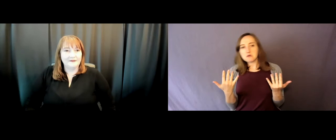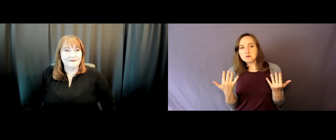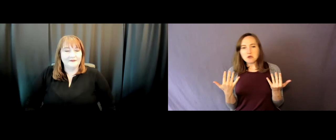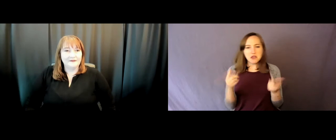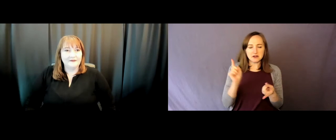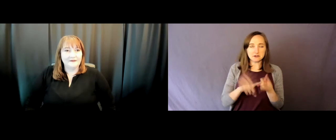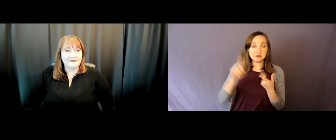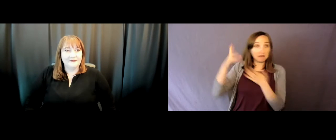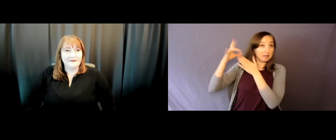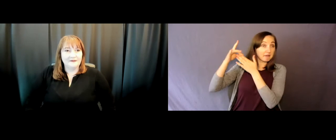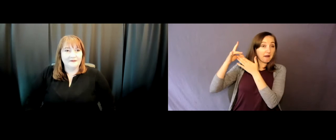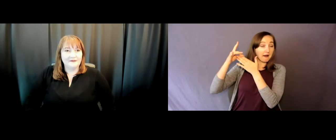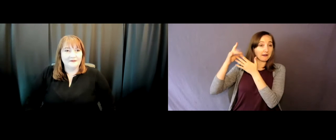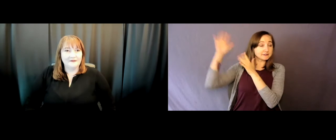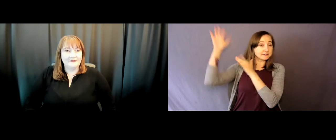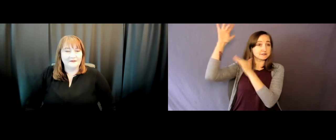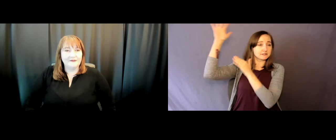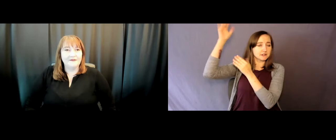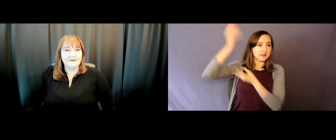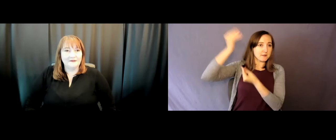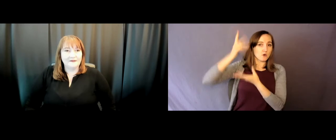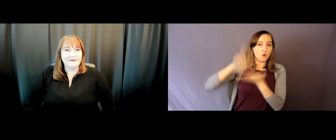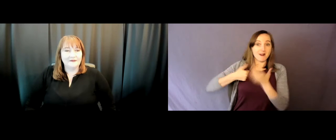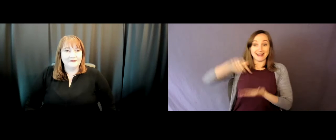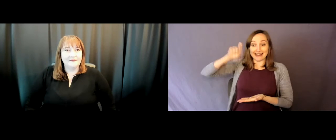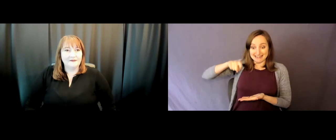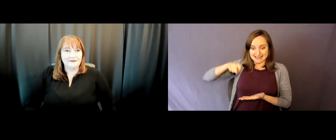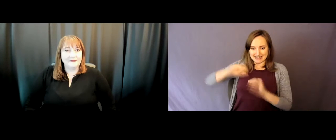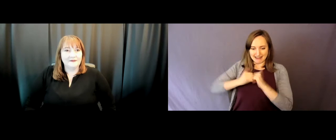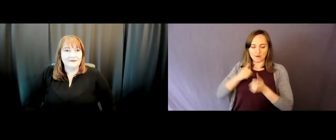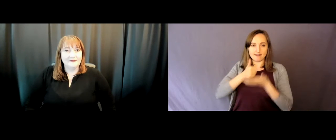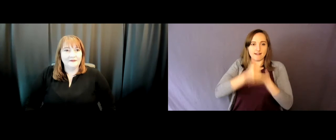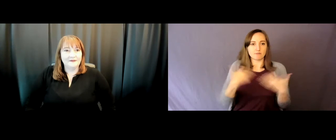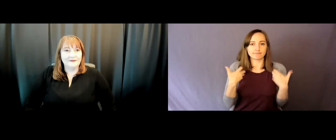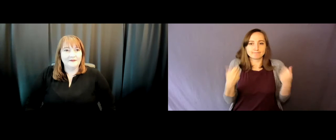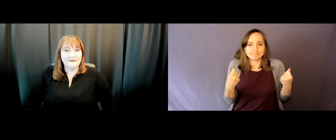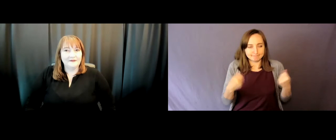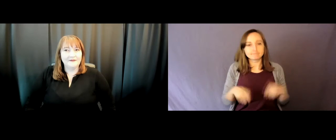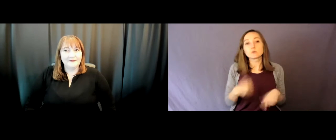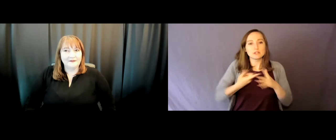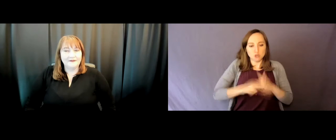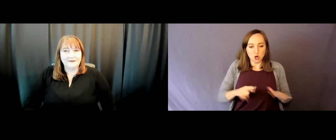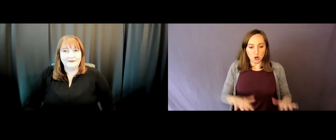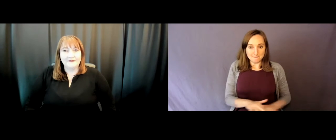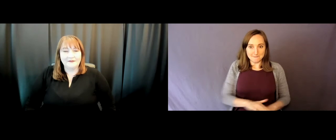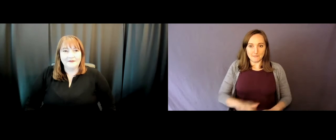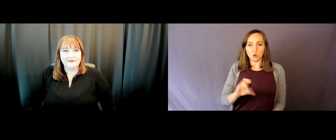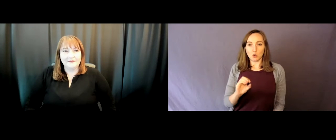my guides tell me the information I need to know to heal you. And so we just start from the root. And so if your root